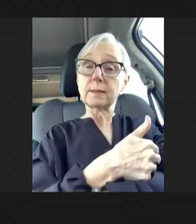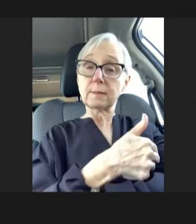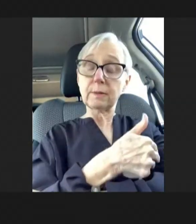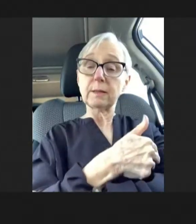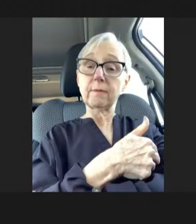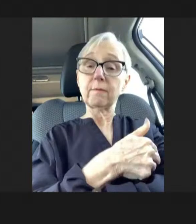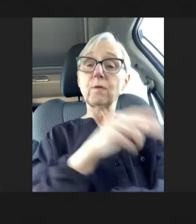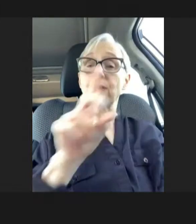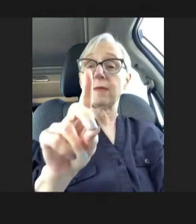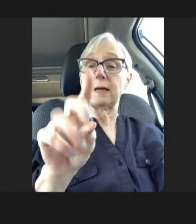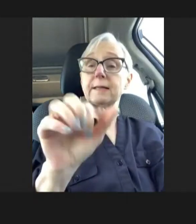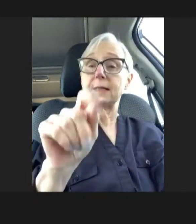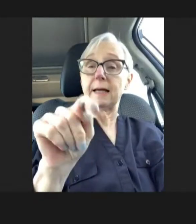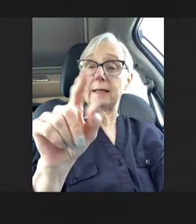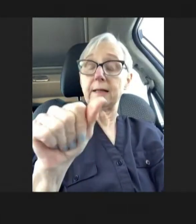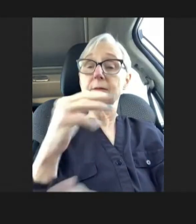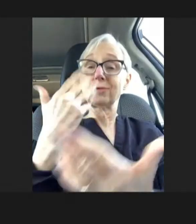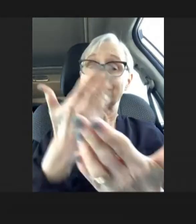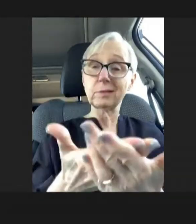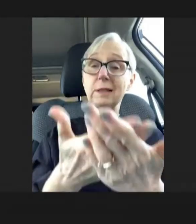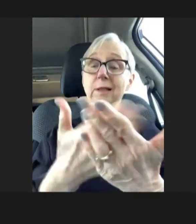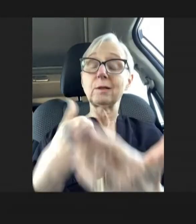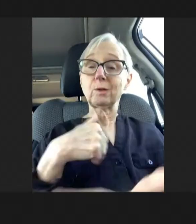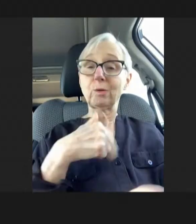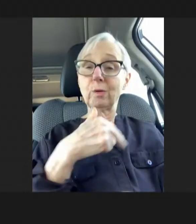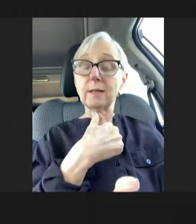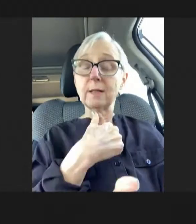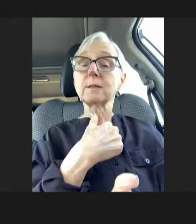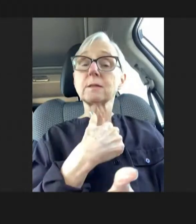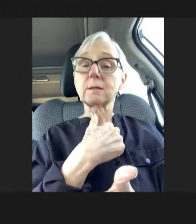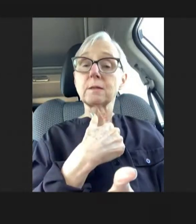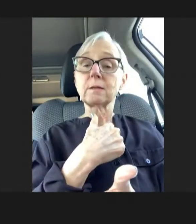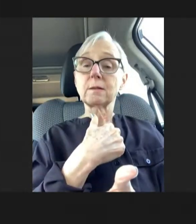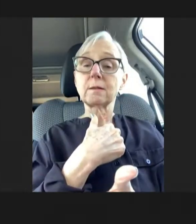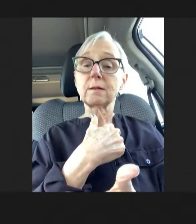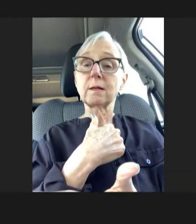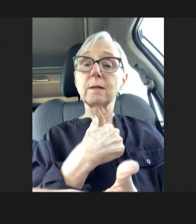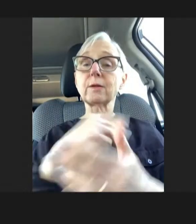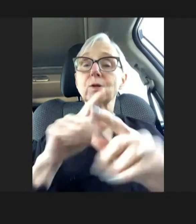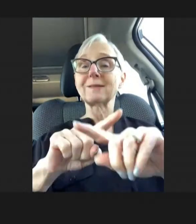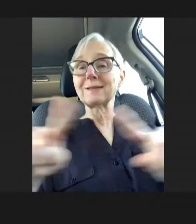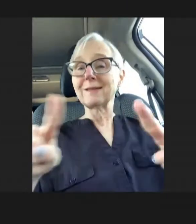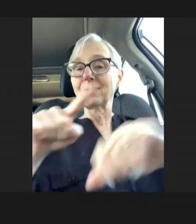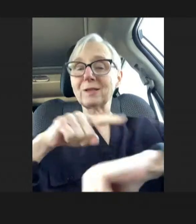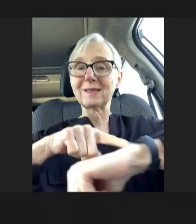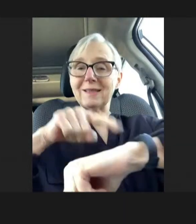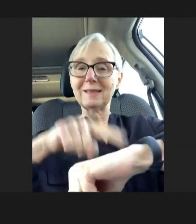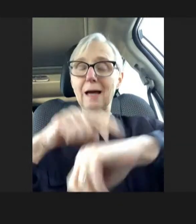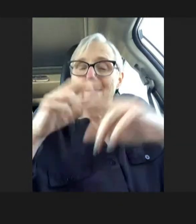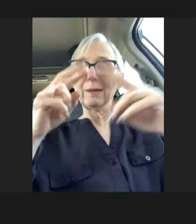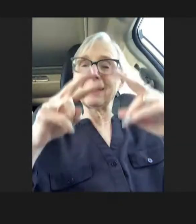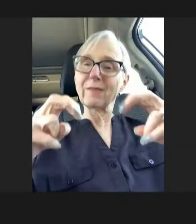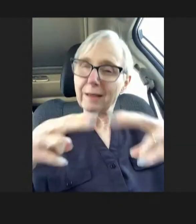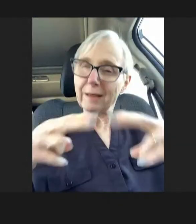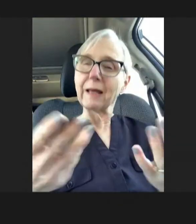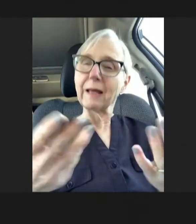data to get to us. And so it could be that there's just differences in timing in some of those analyses as